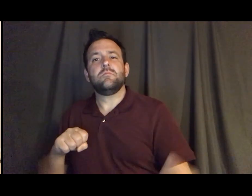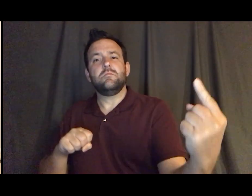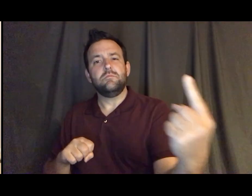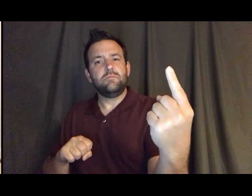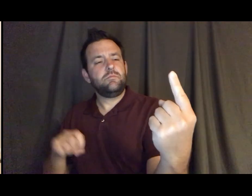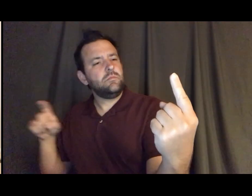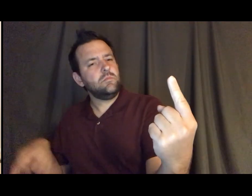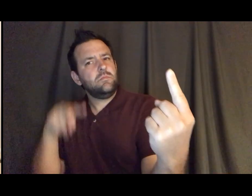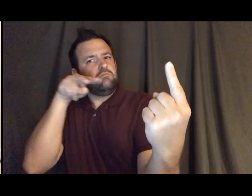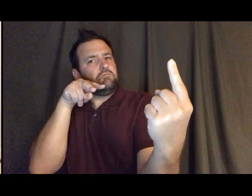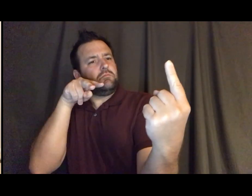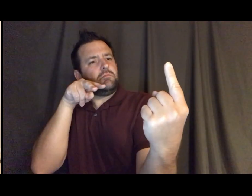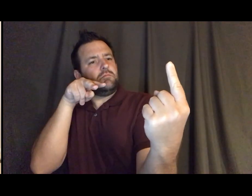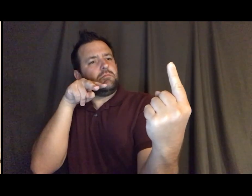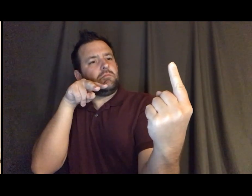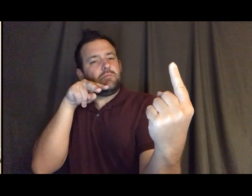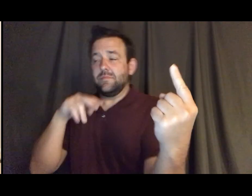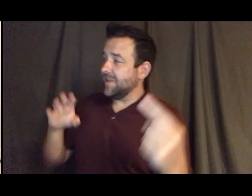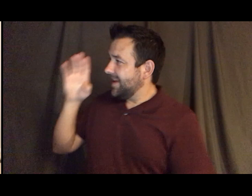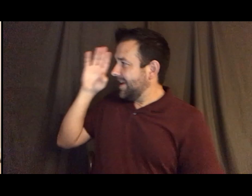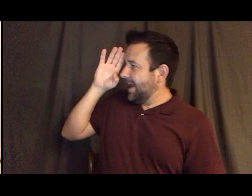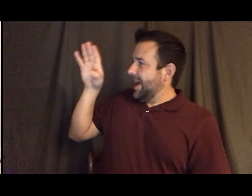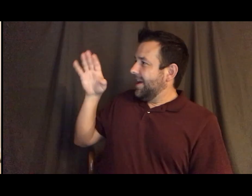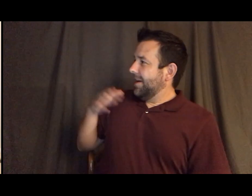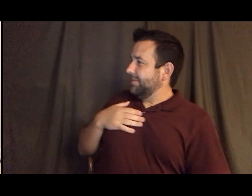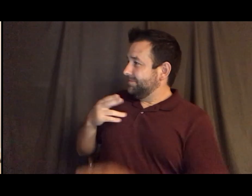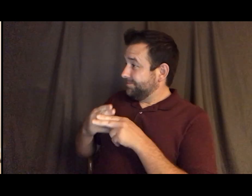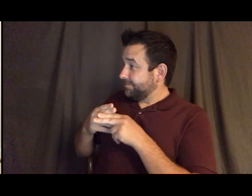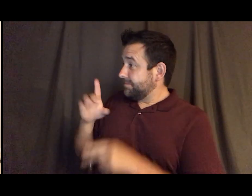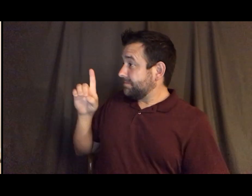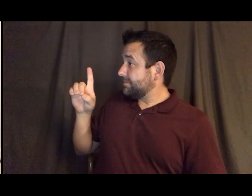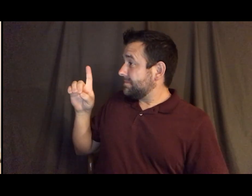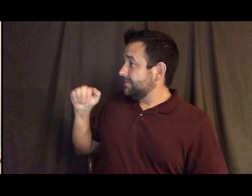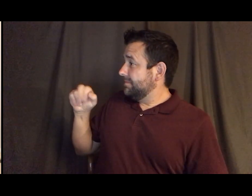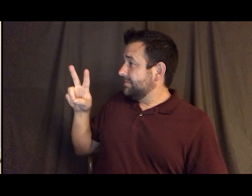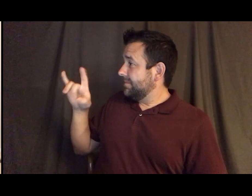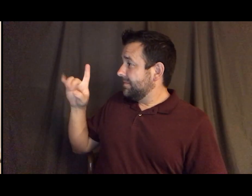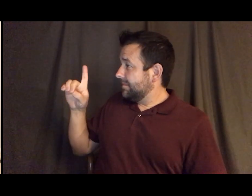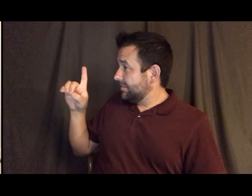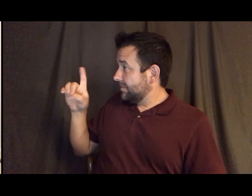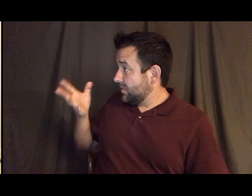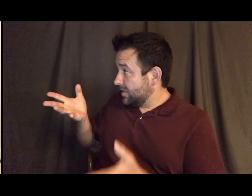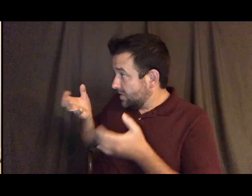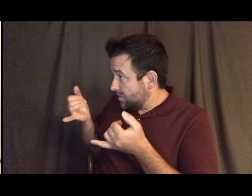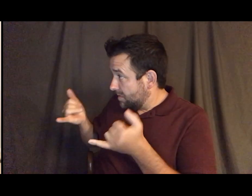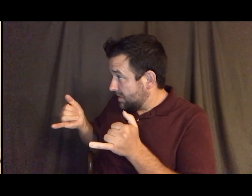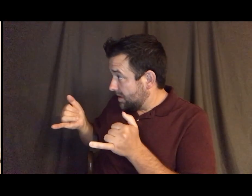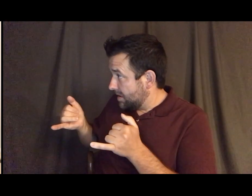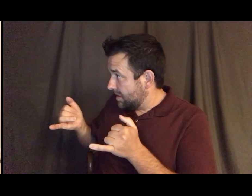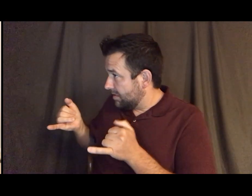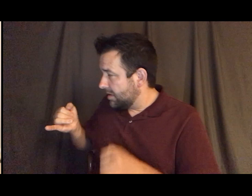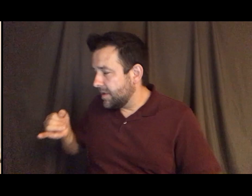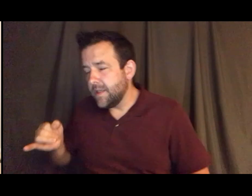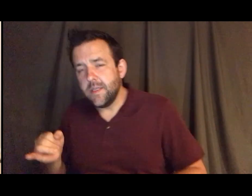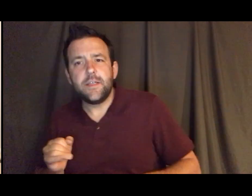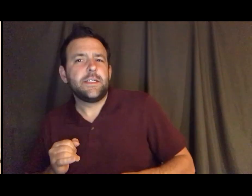"Hi, my name's David. Would you like to come and play?" Julie looked at him very carefully. He seemed to be a regular sort